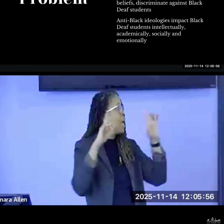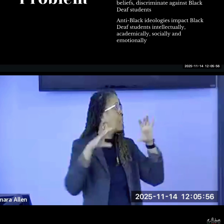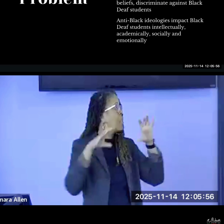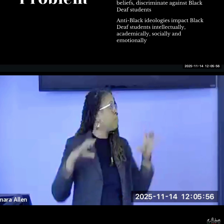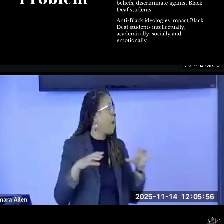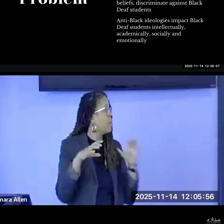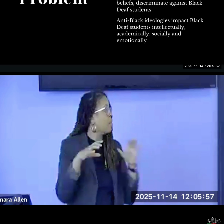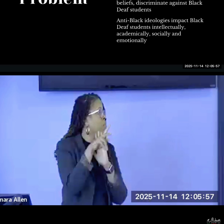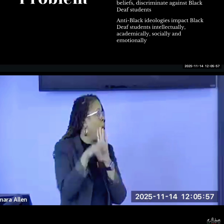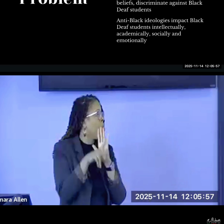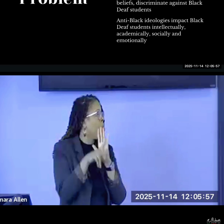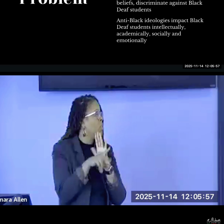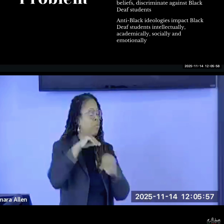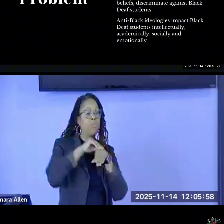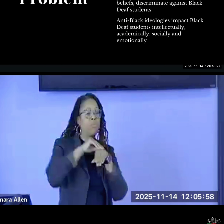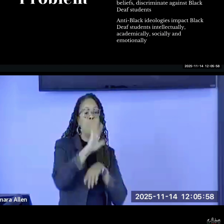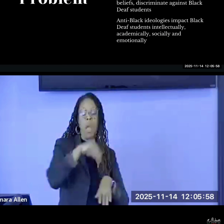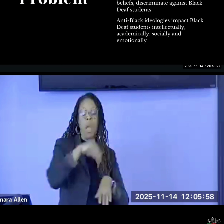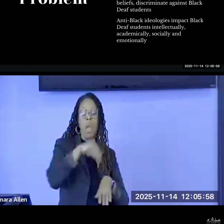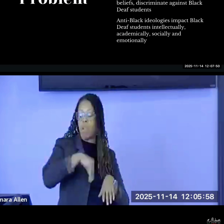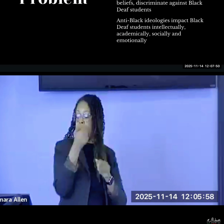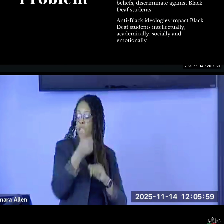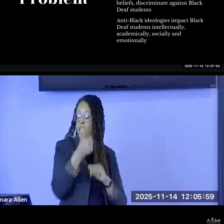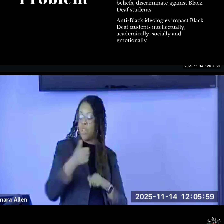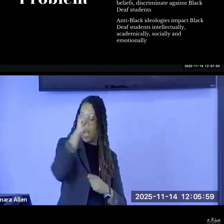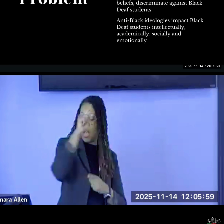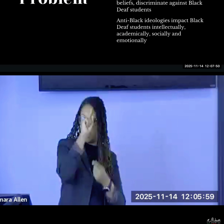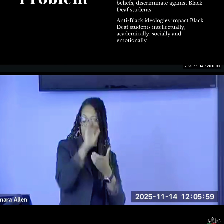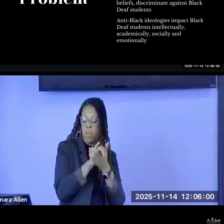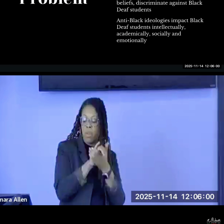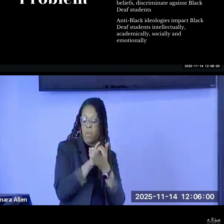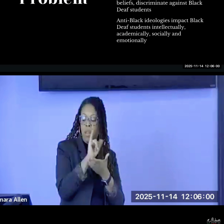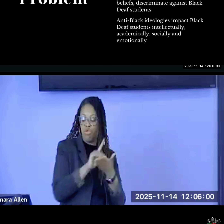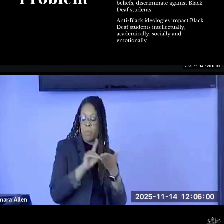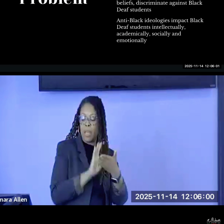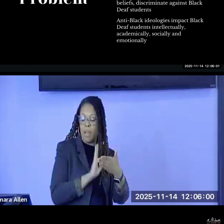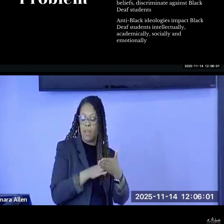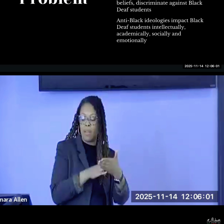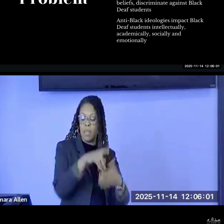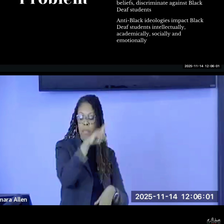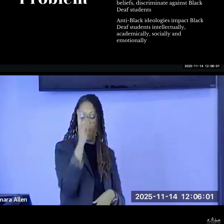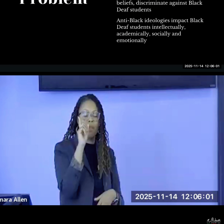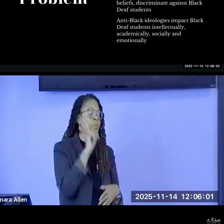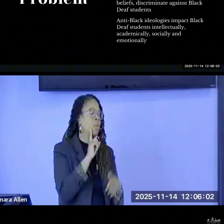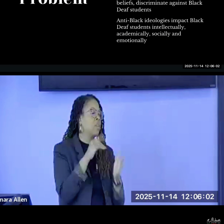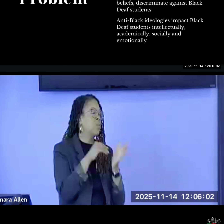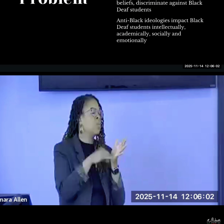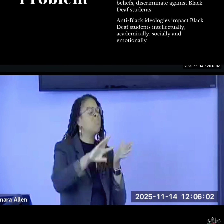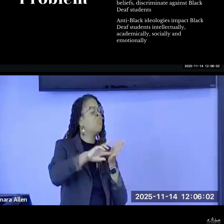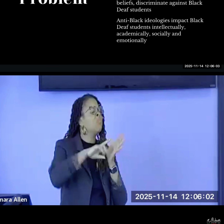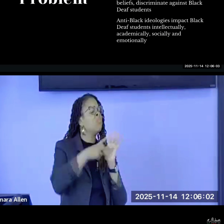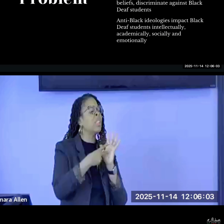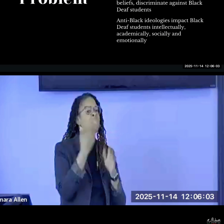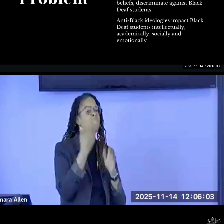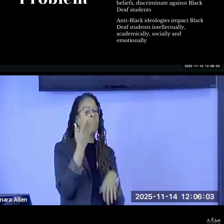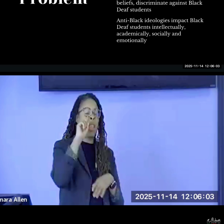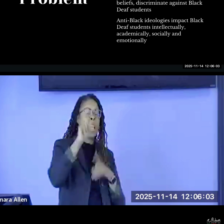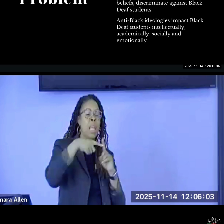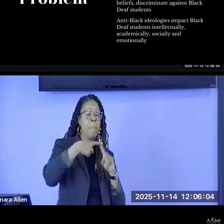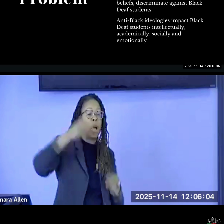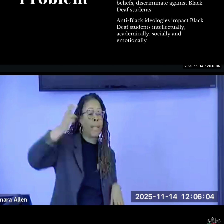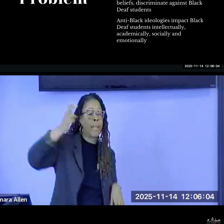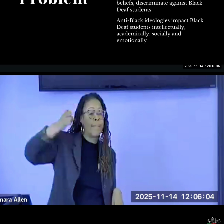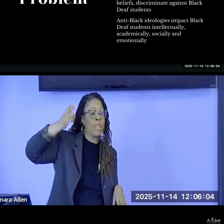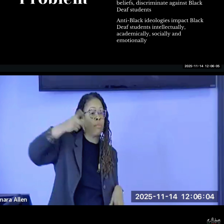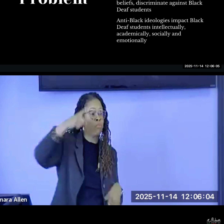policies, practices that also neglect and erase the Black deaf students. We also think about education